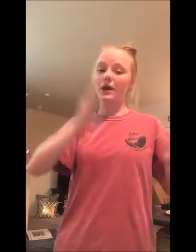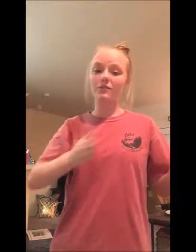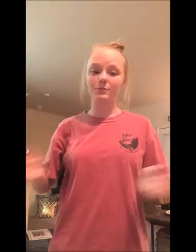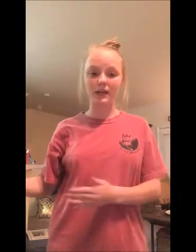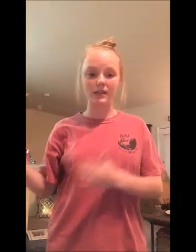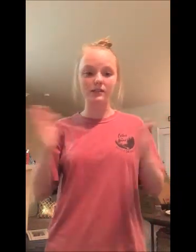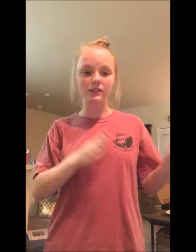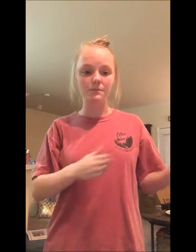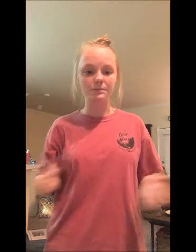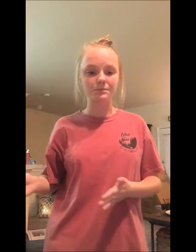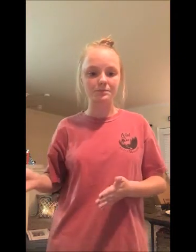have plans.